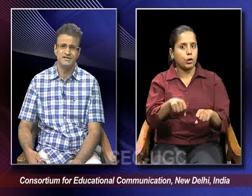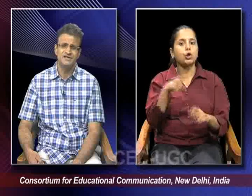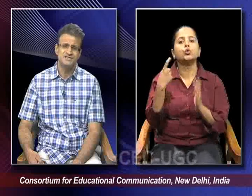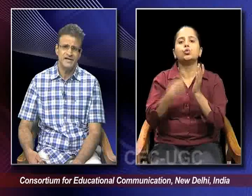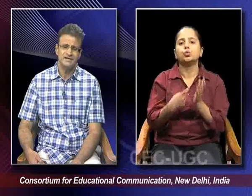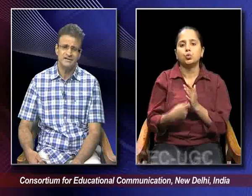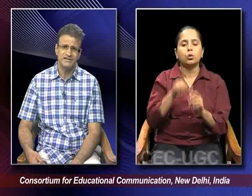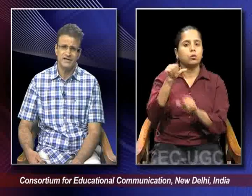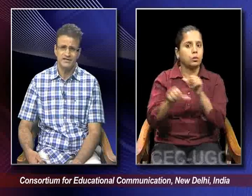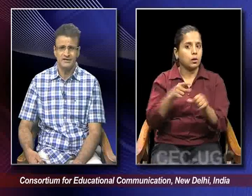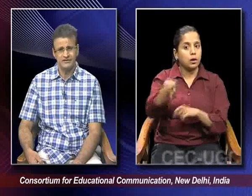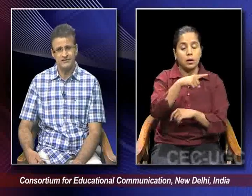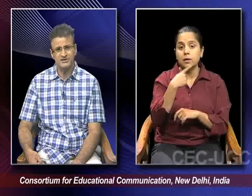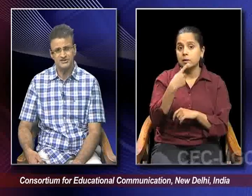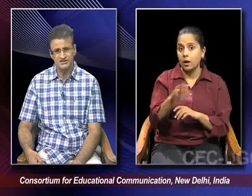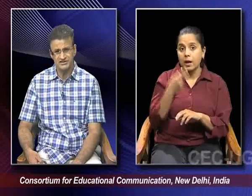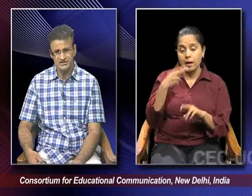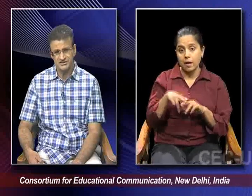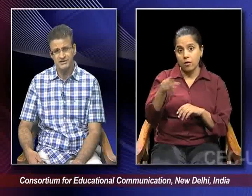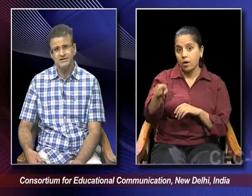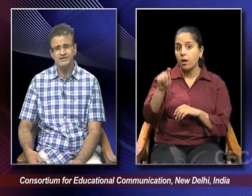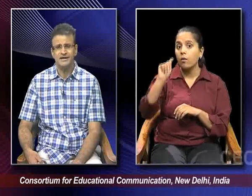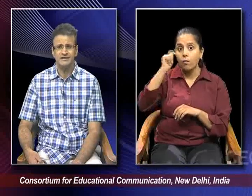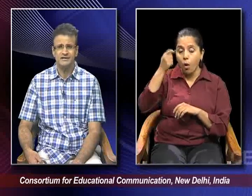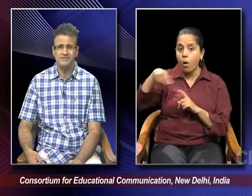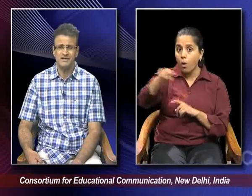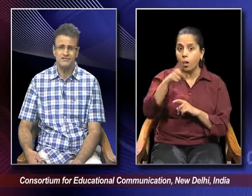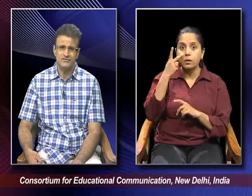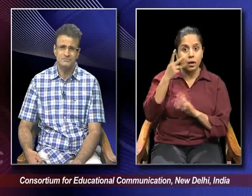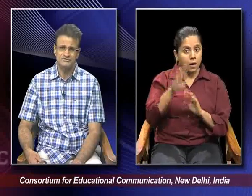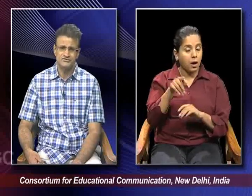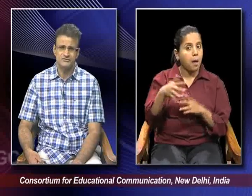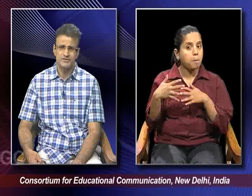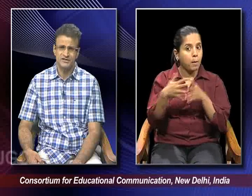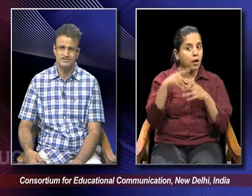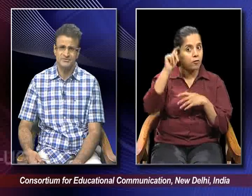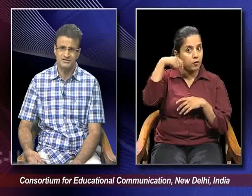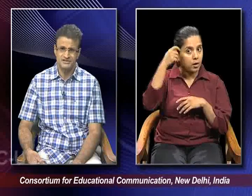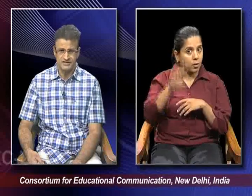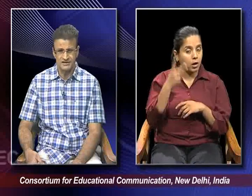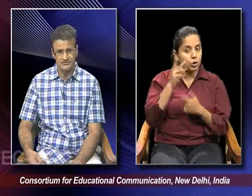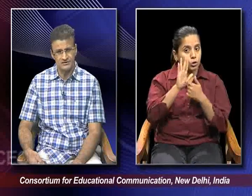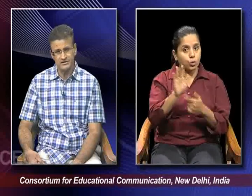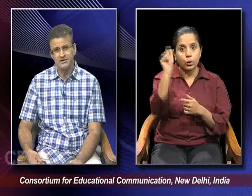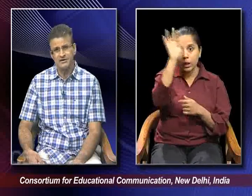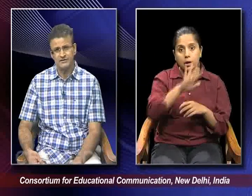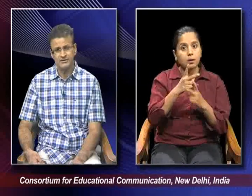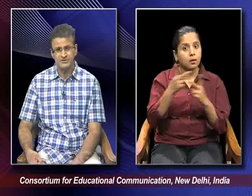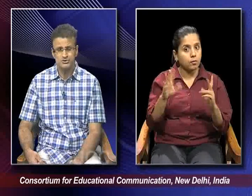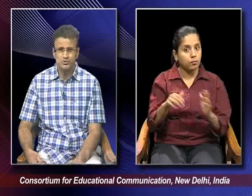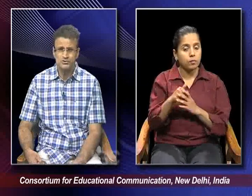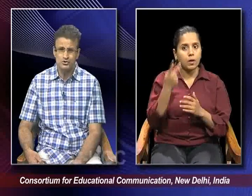they said that if the British considered that the American films which were being exhibited in India were in